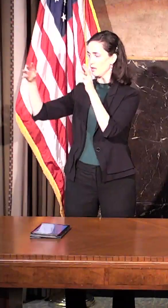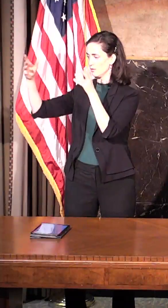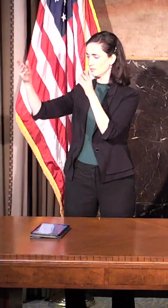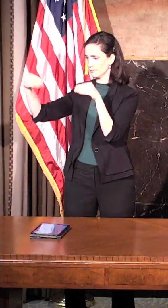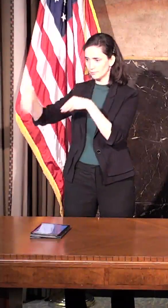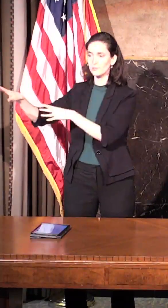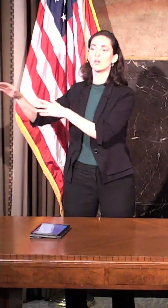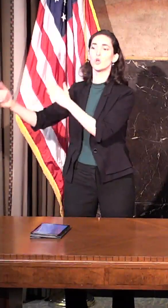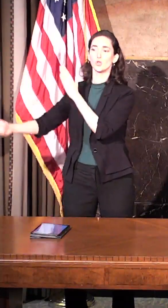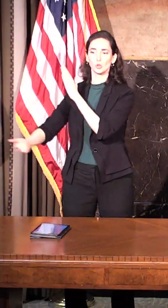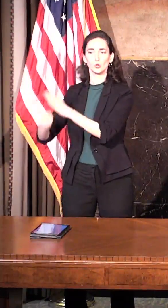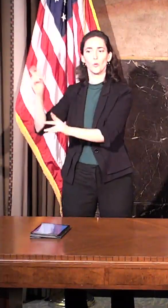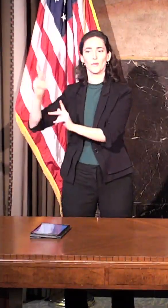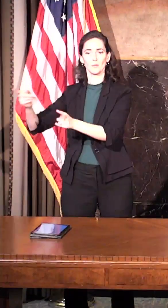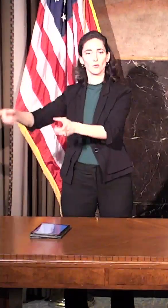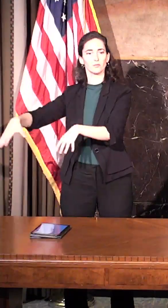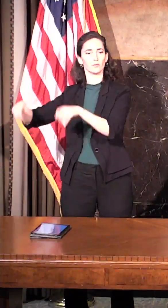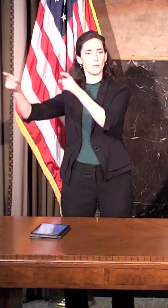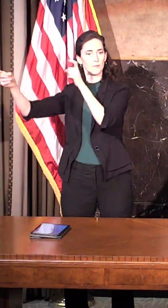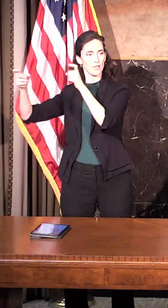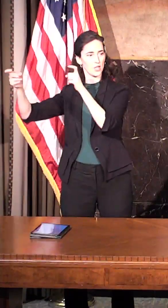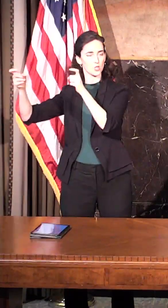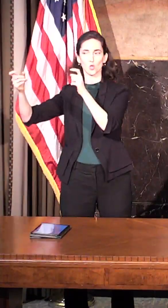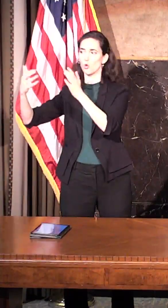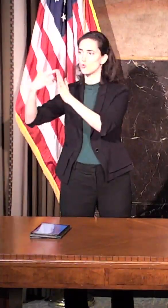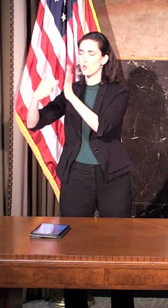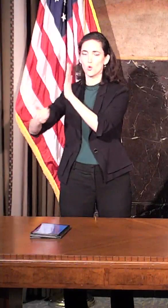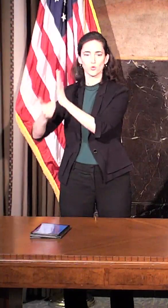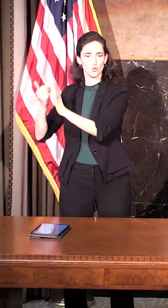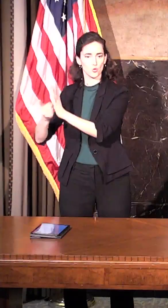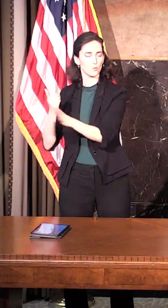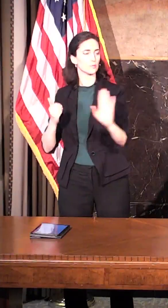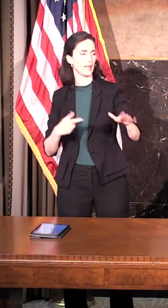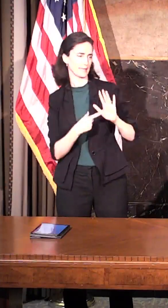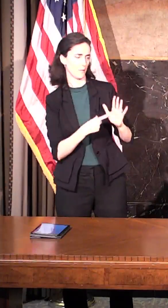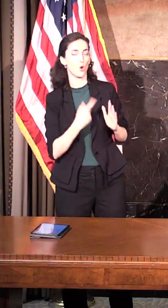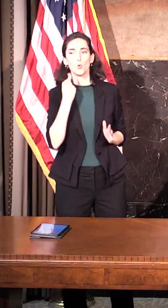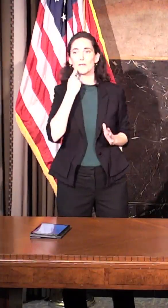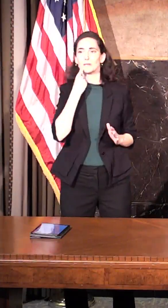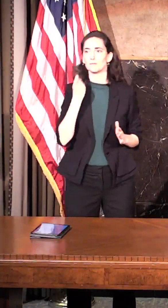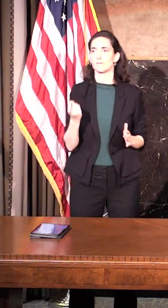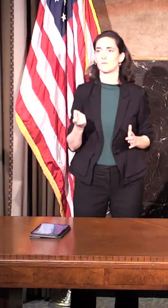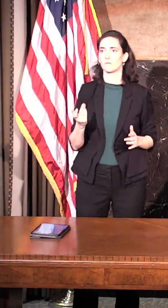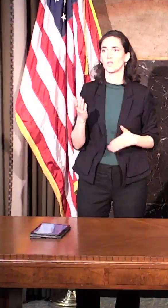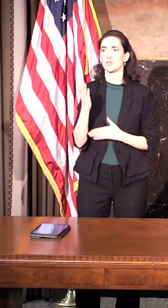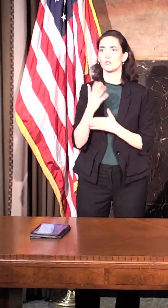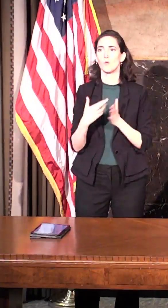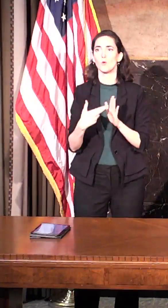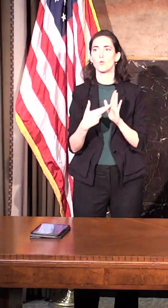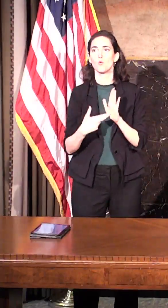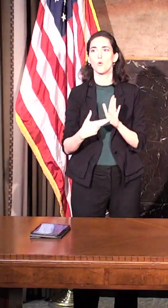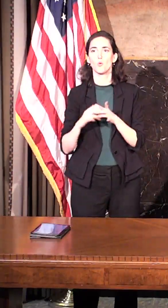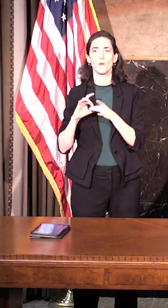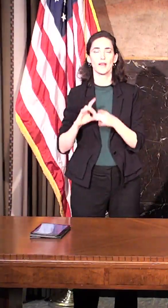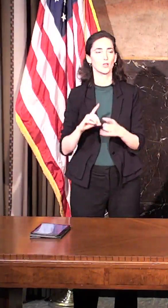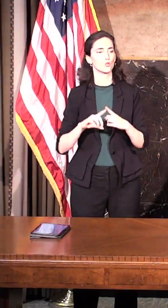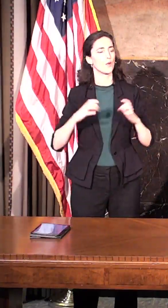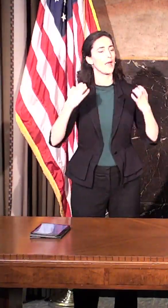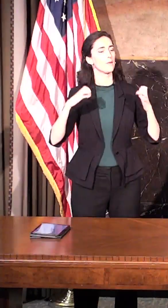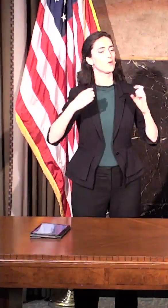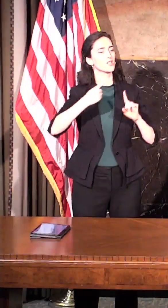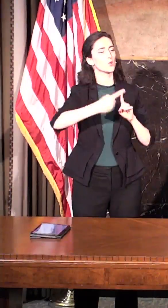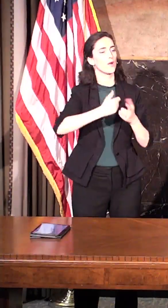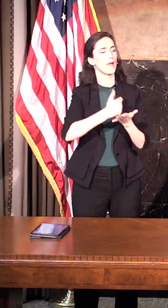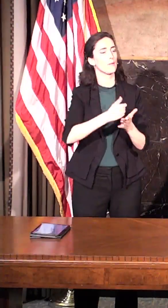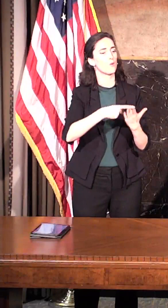who are writing the rules. So for example, just the other day, I believe we got the rules associated with the Emergency Rental Assistance Program